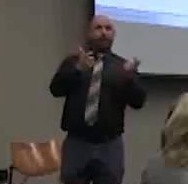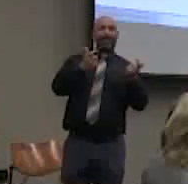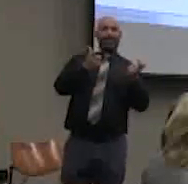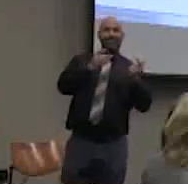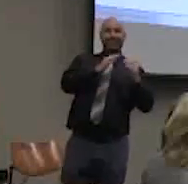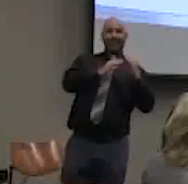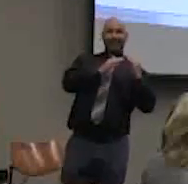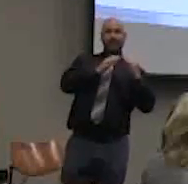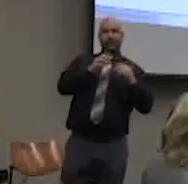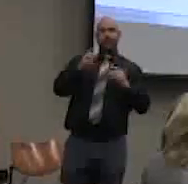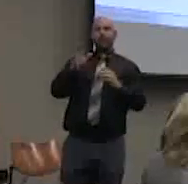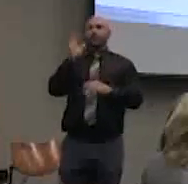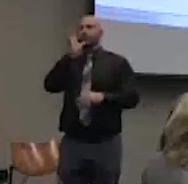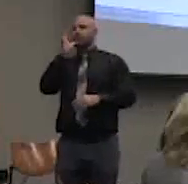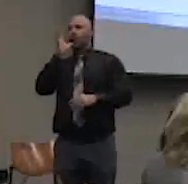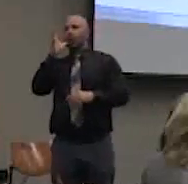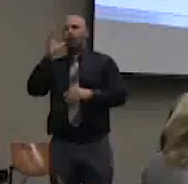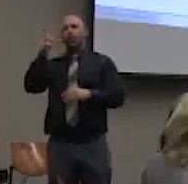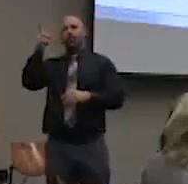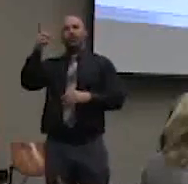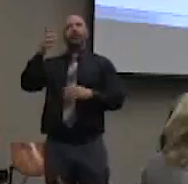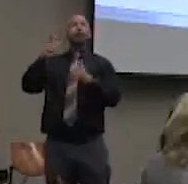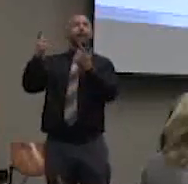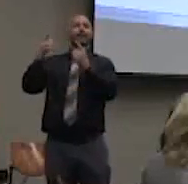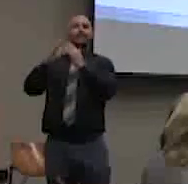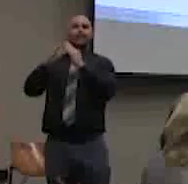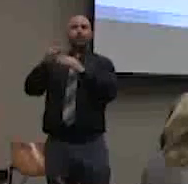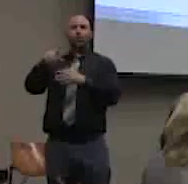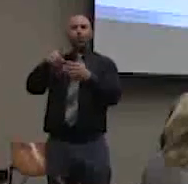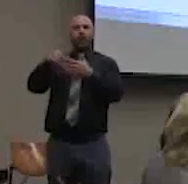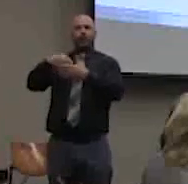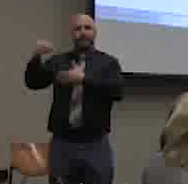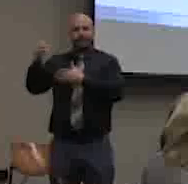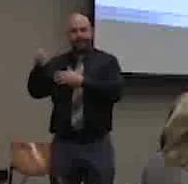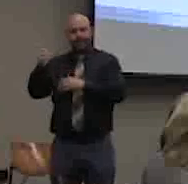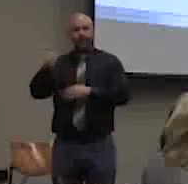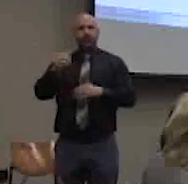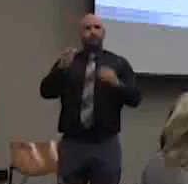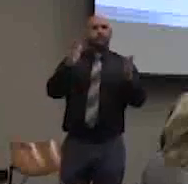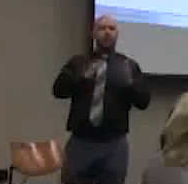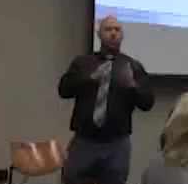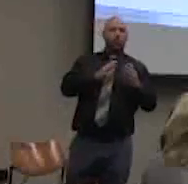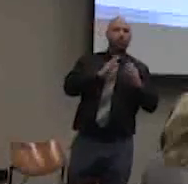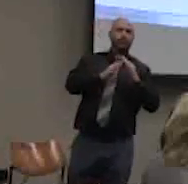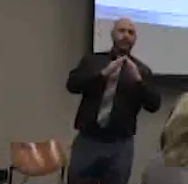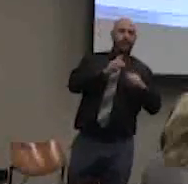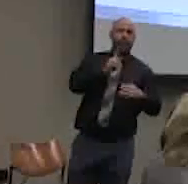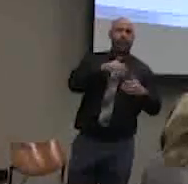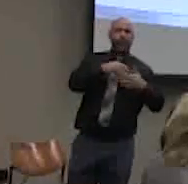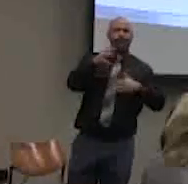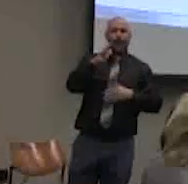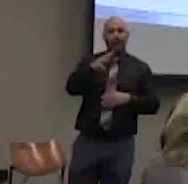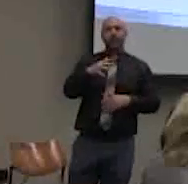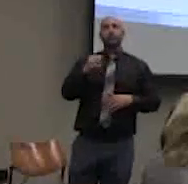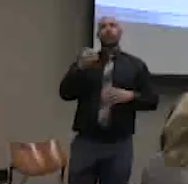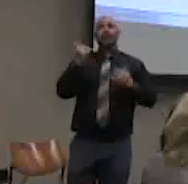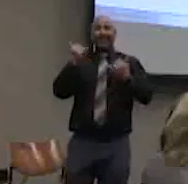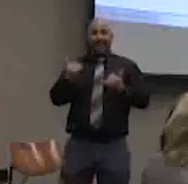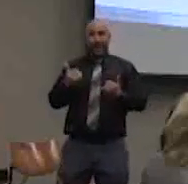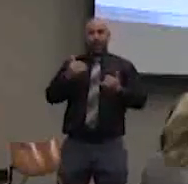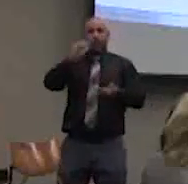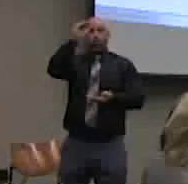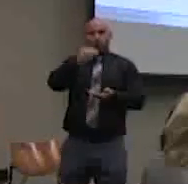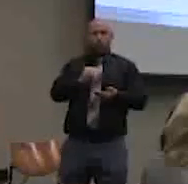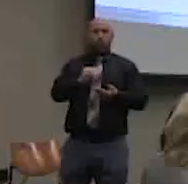Now, the CCAP payment covers 1 in 4 centers across the state. That's still not where we want to be, but